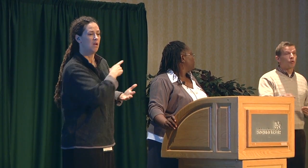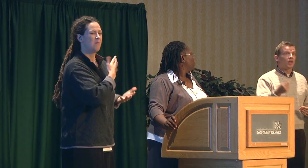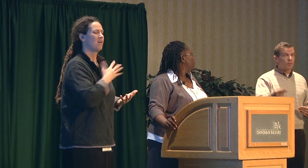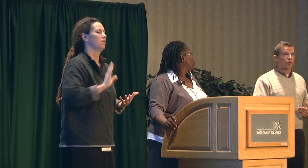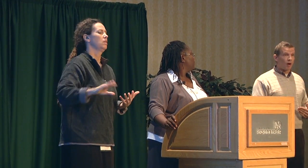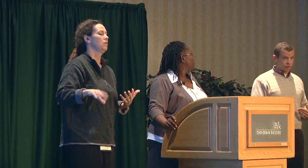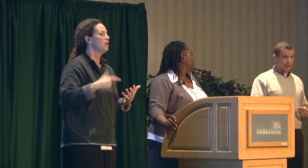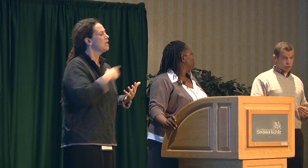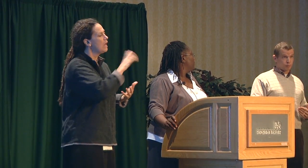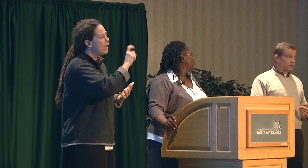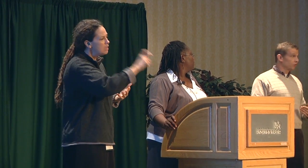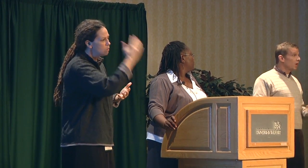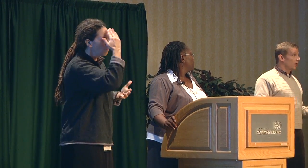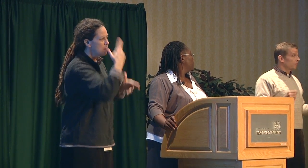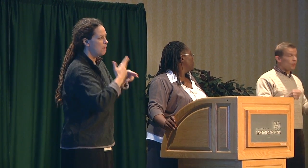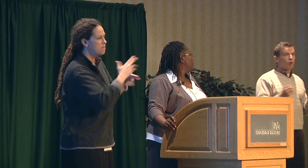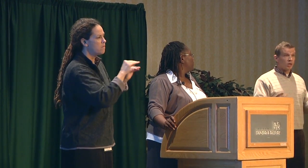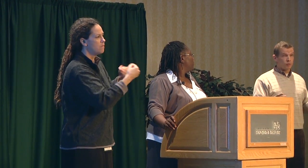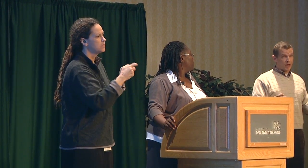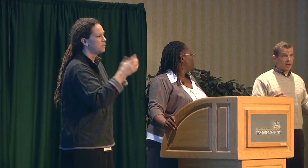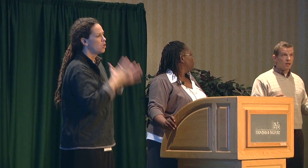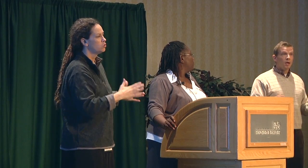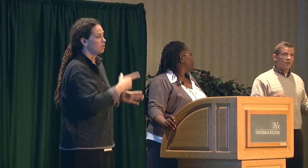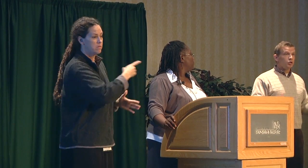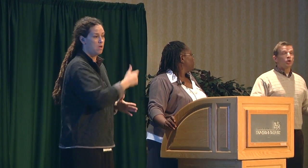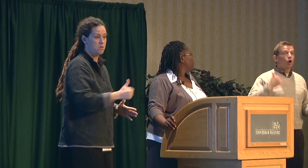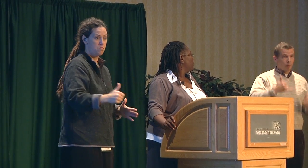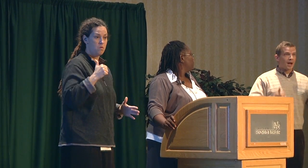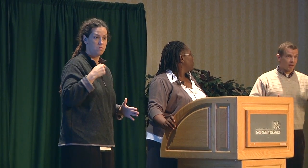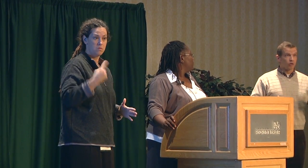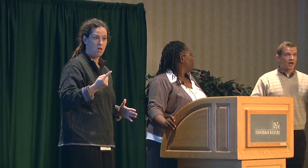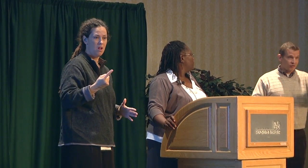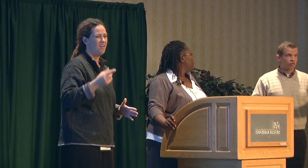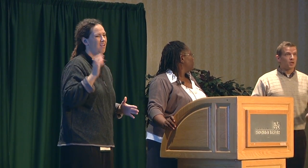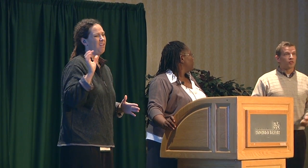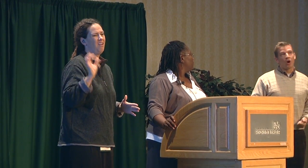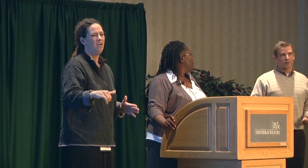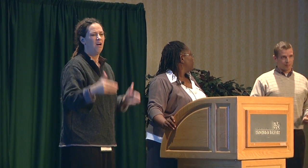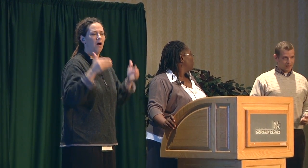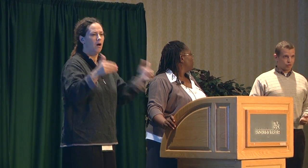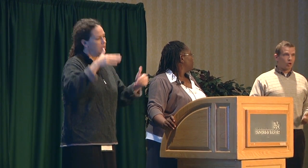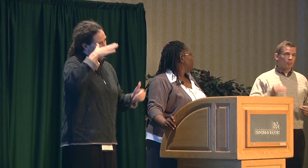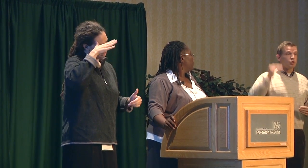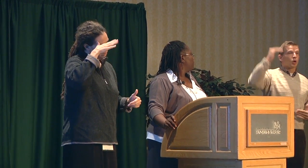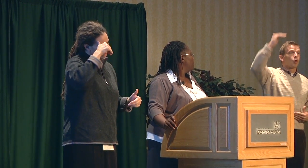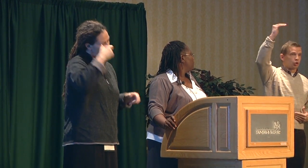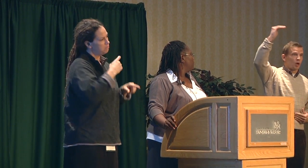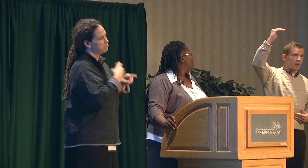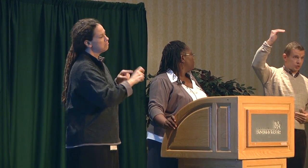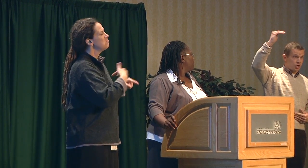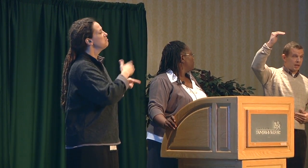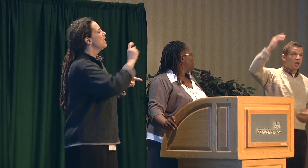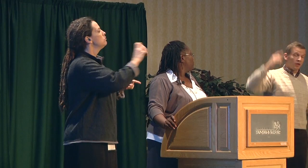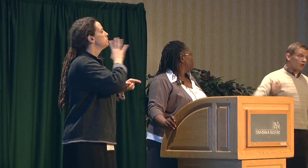need to know the name of your office manager, please, and if they won't give you that, then you can call back later and ask to speak to the office manager. But you want to work your